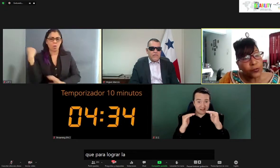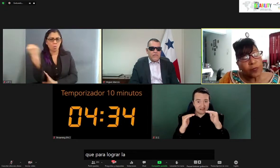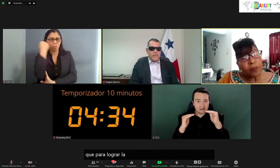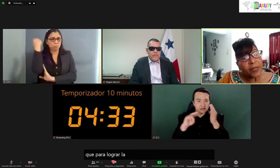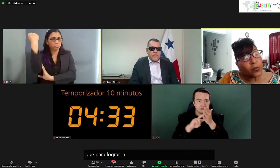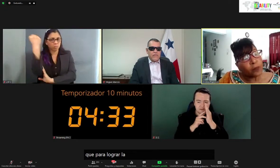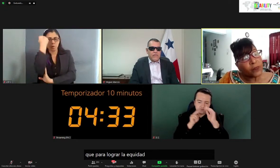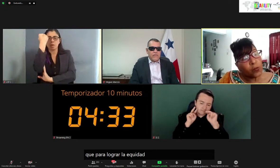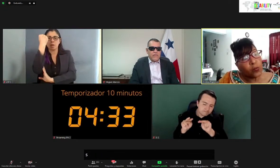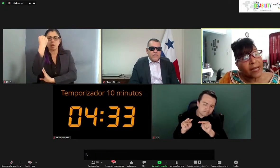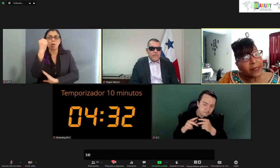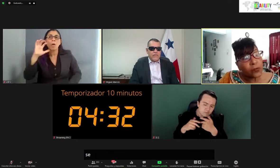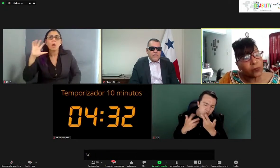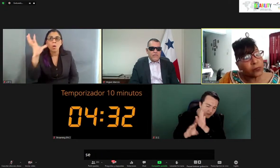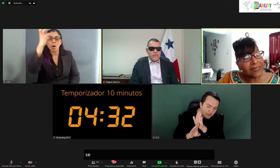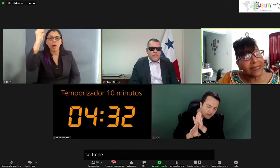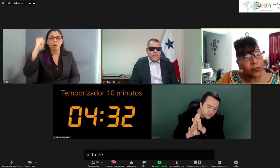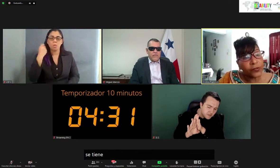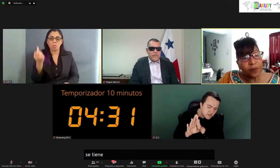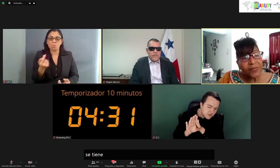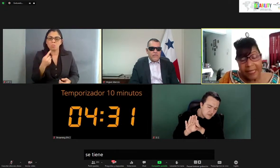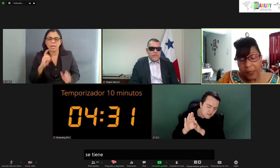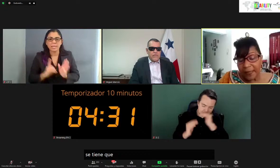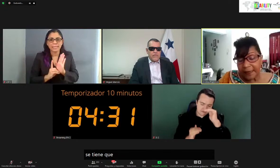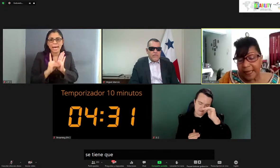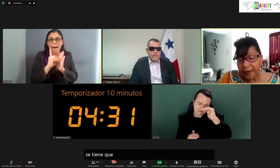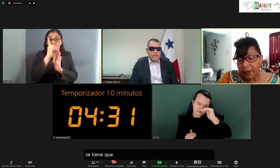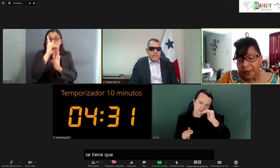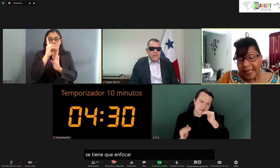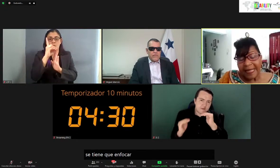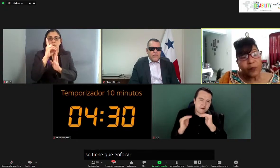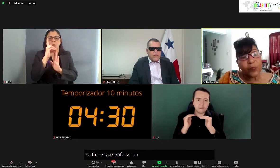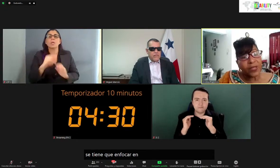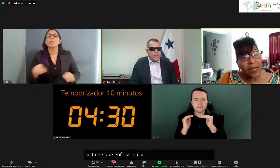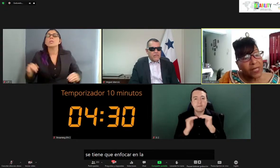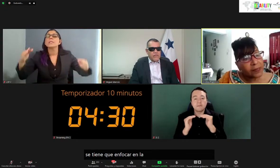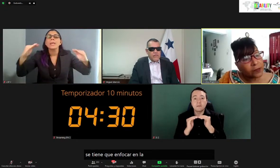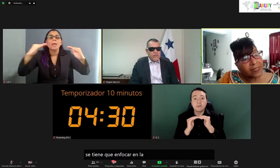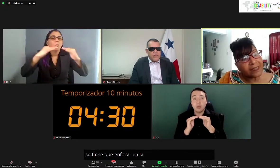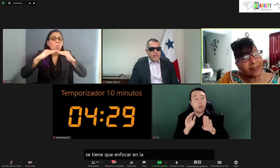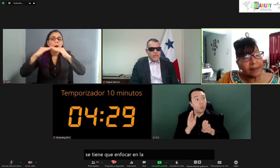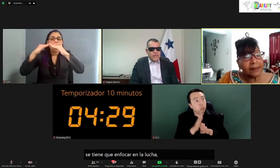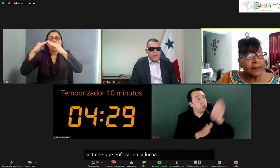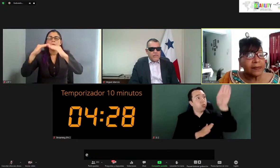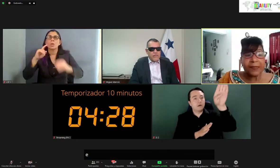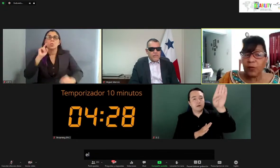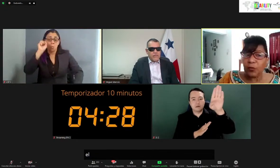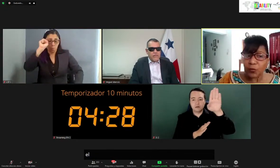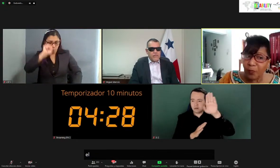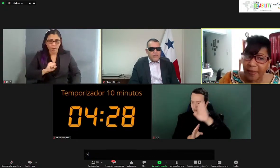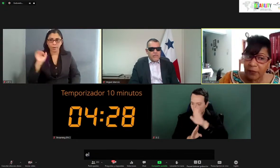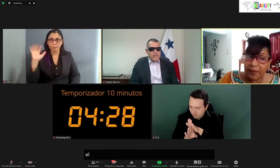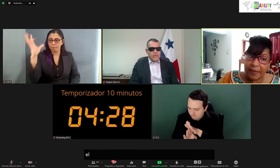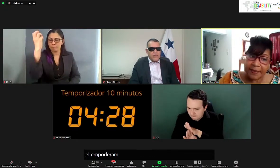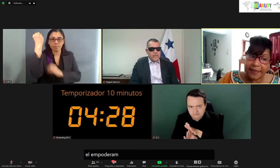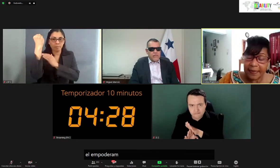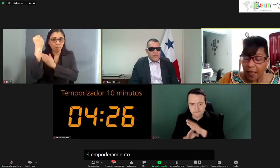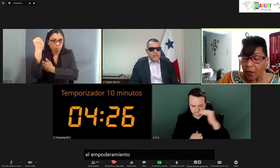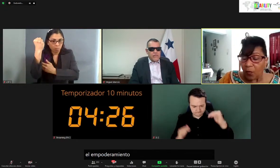uh fight into getting development but this is a development that needs to be equal for